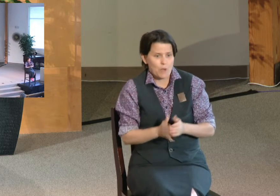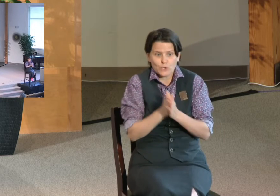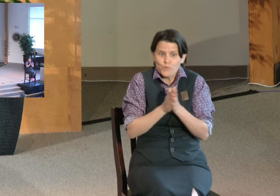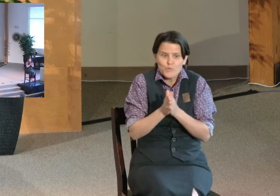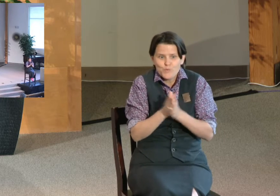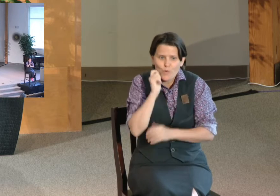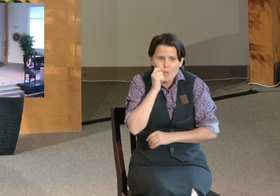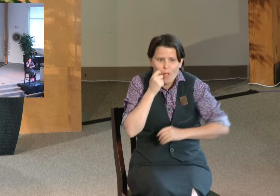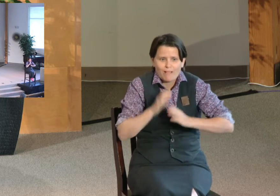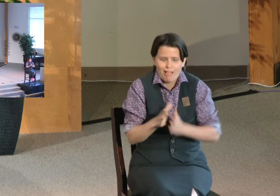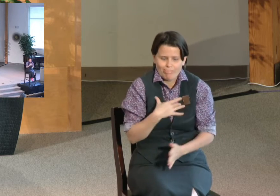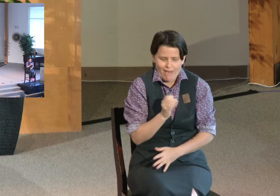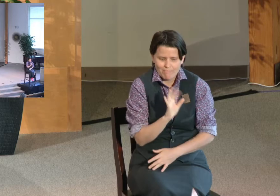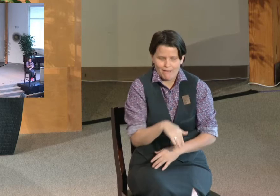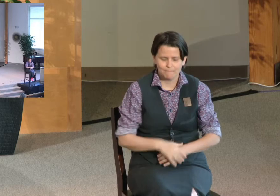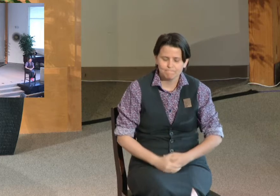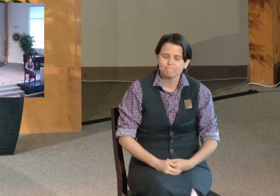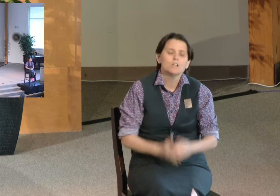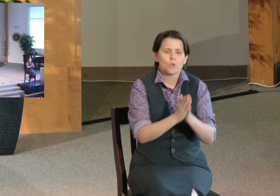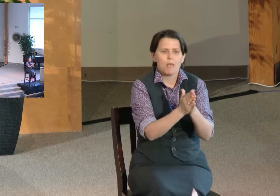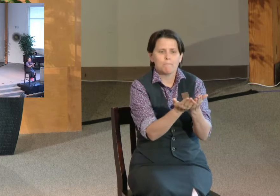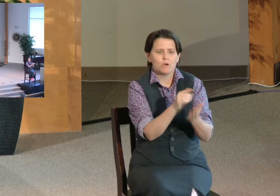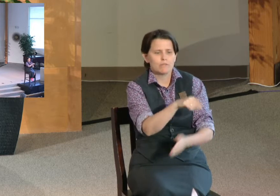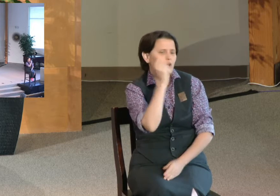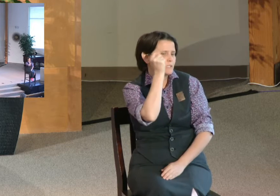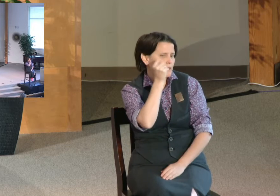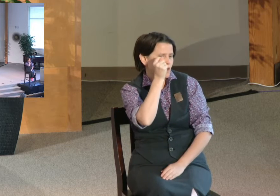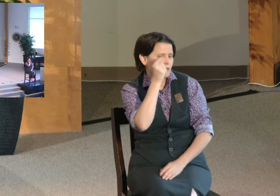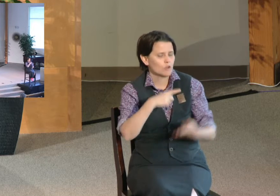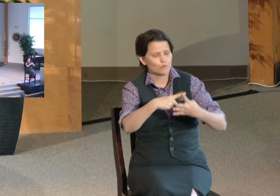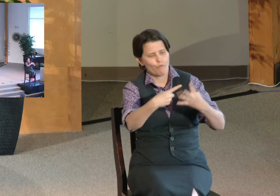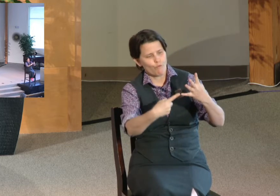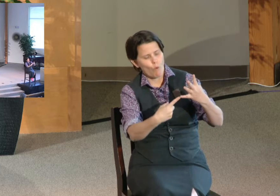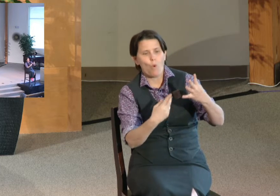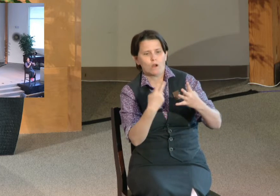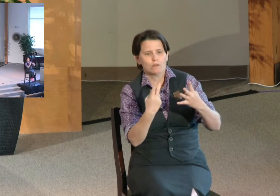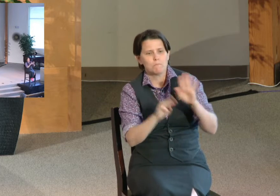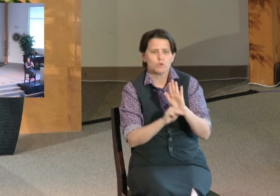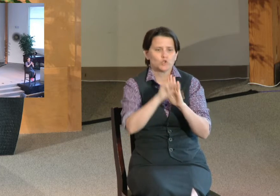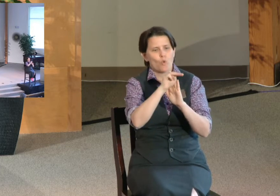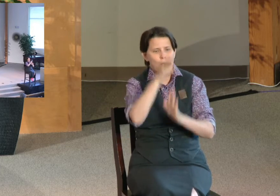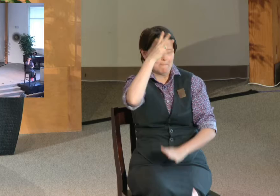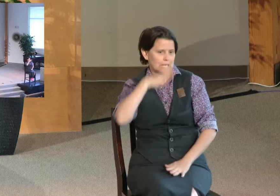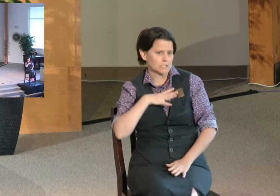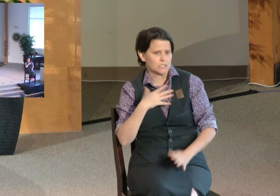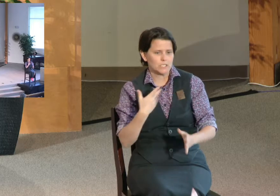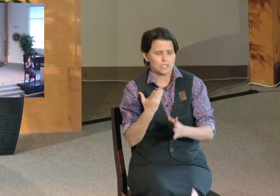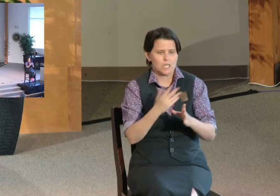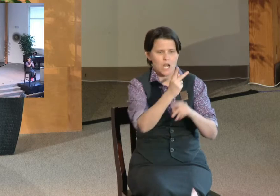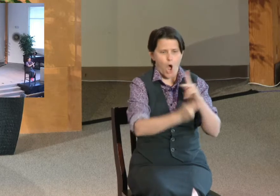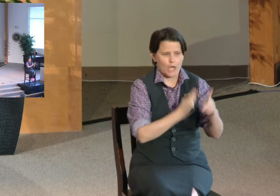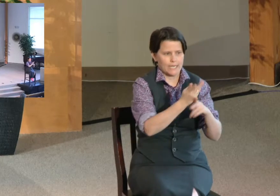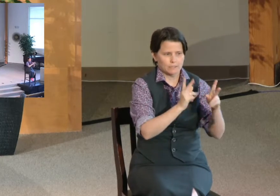theory that there are 4 mature masculine archetypes, and then each archetype has a tripart. The